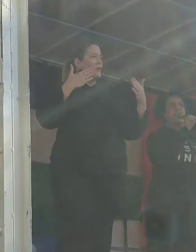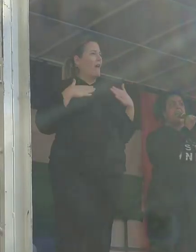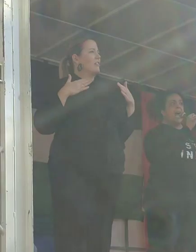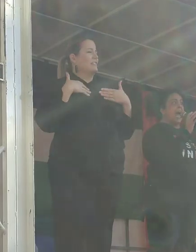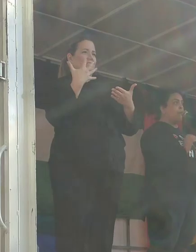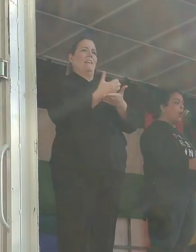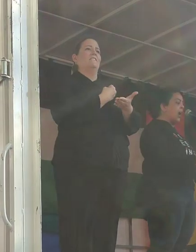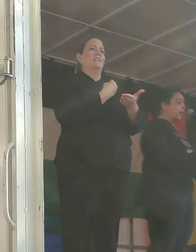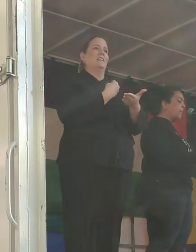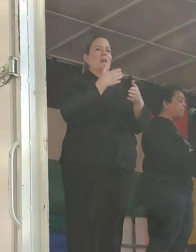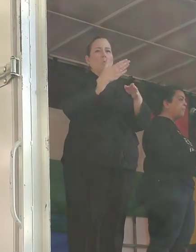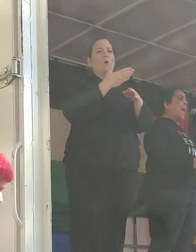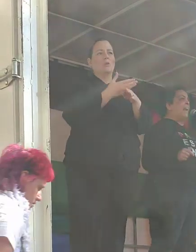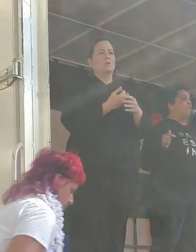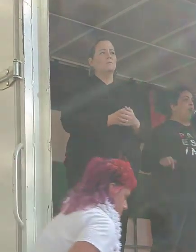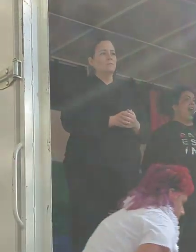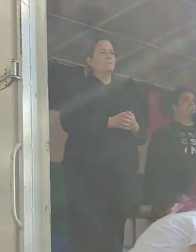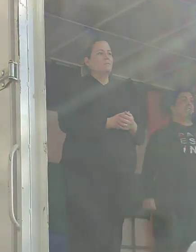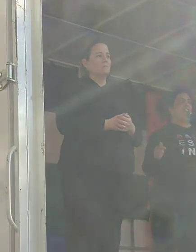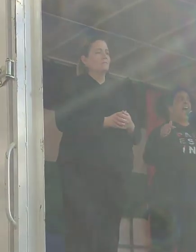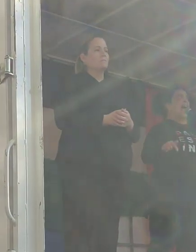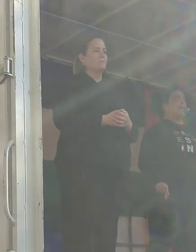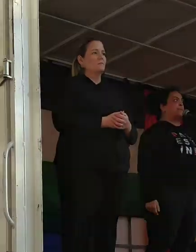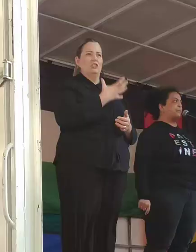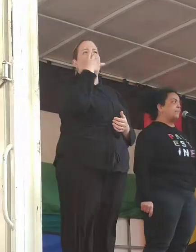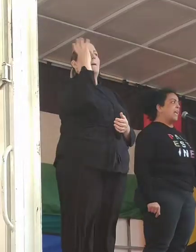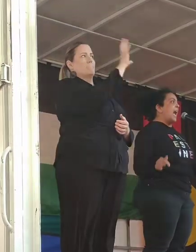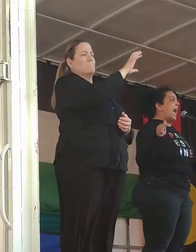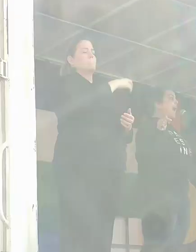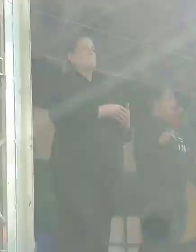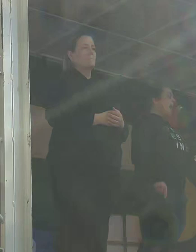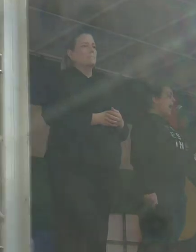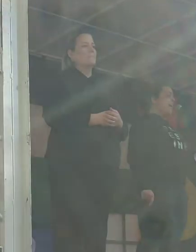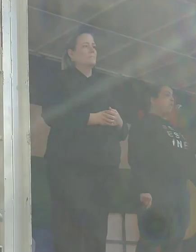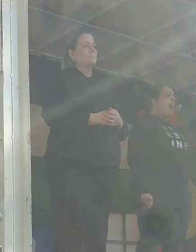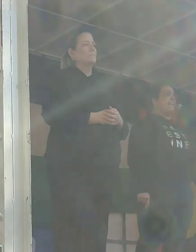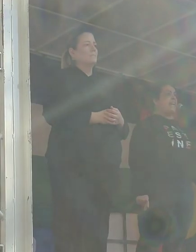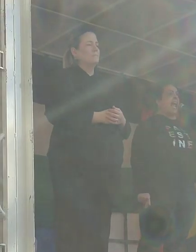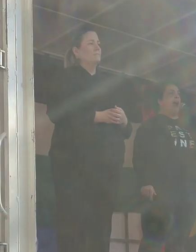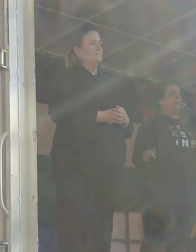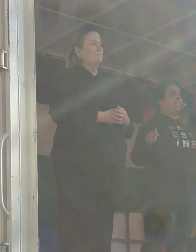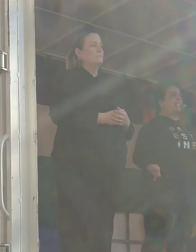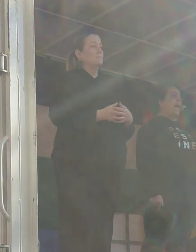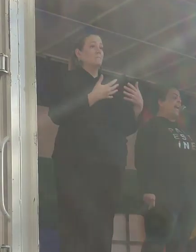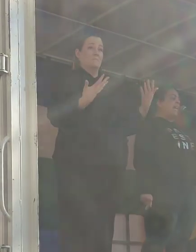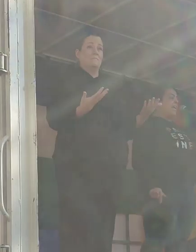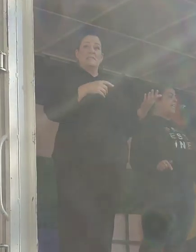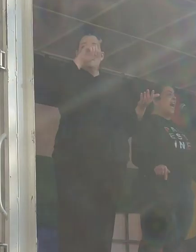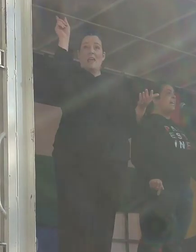and safety at work. And shame. And right